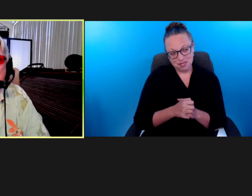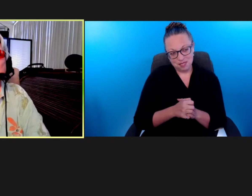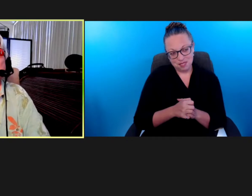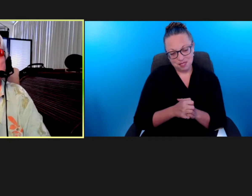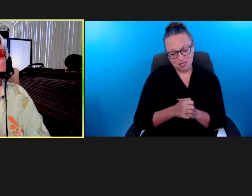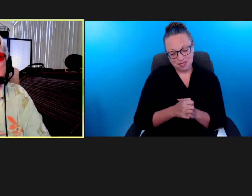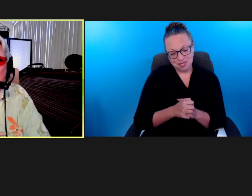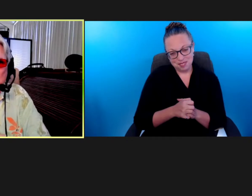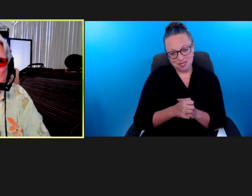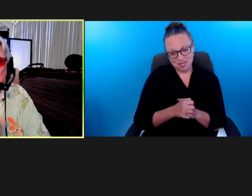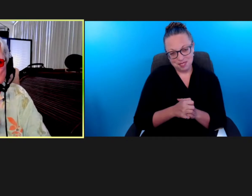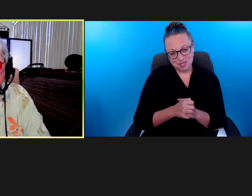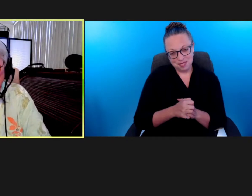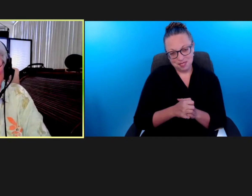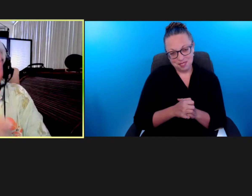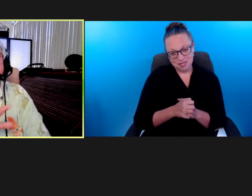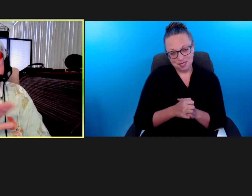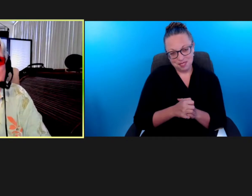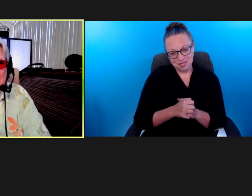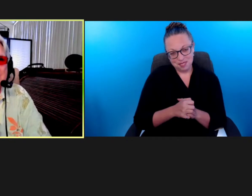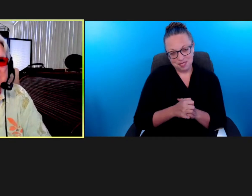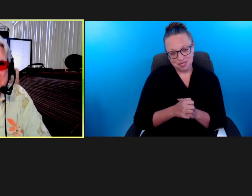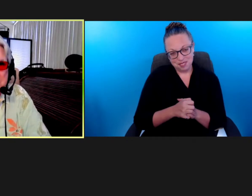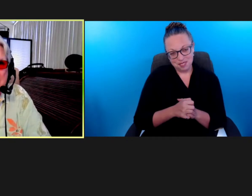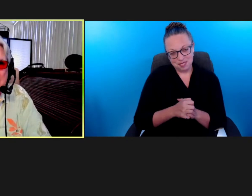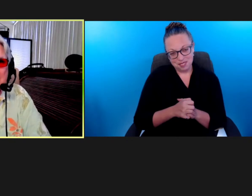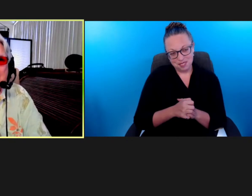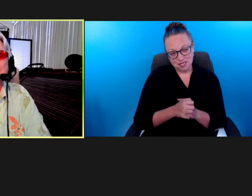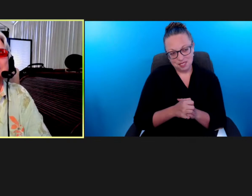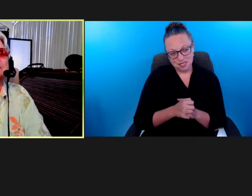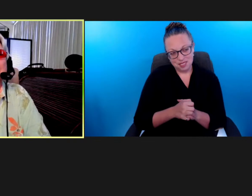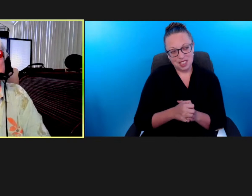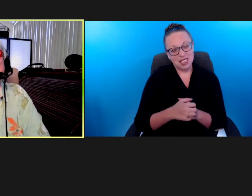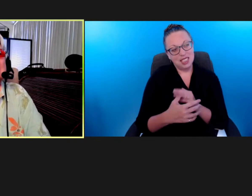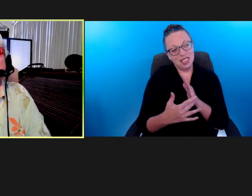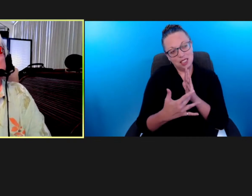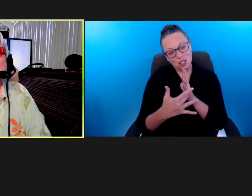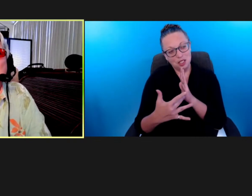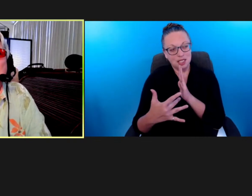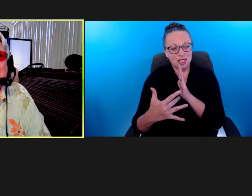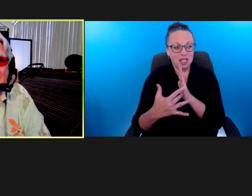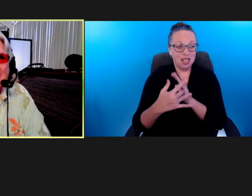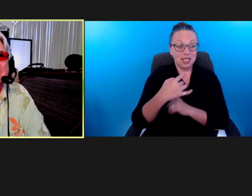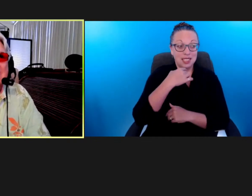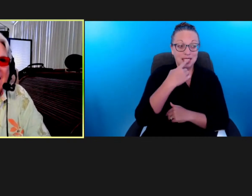I'll tell you what it means to me. Technology,